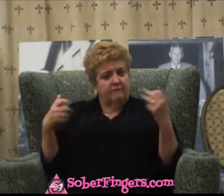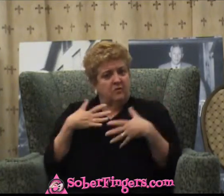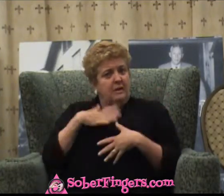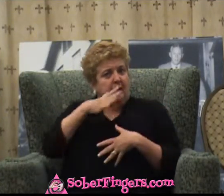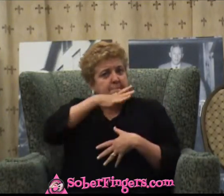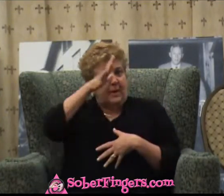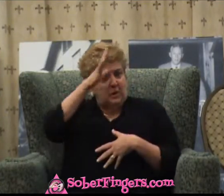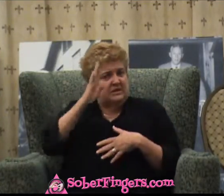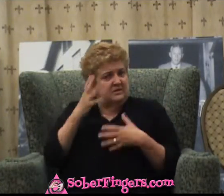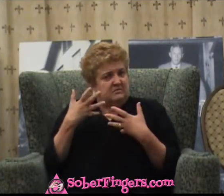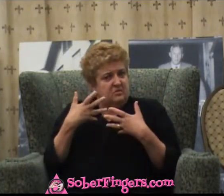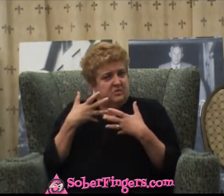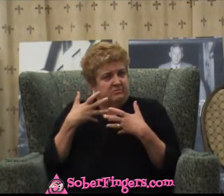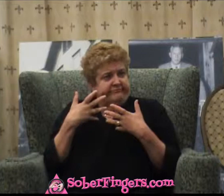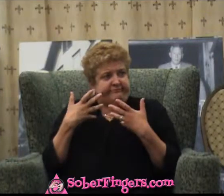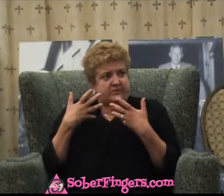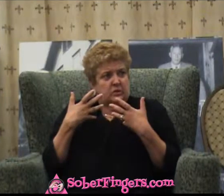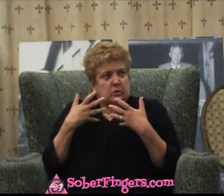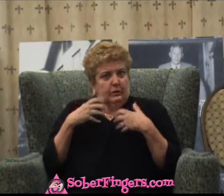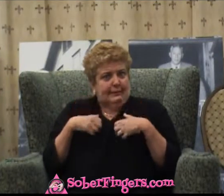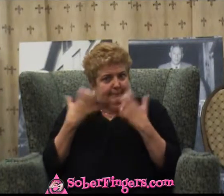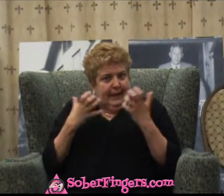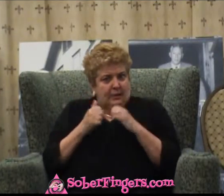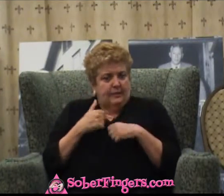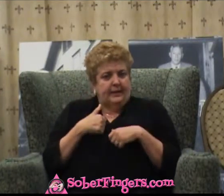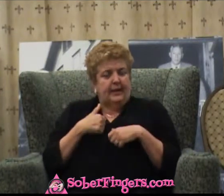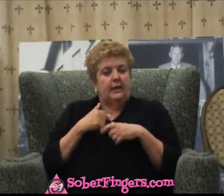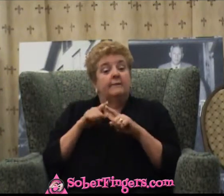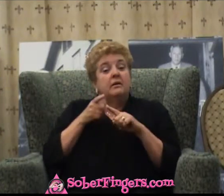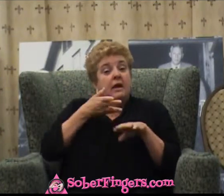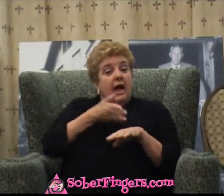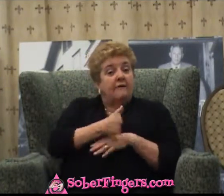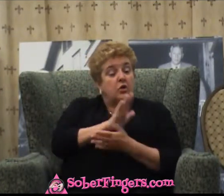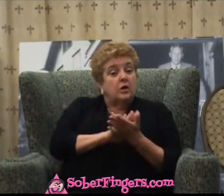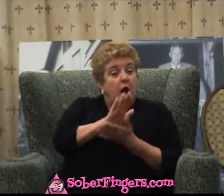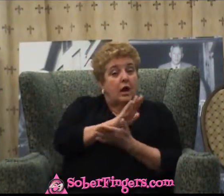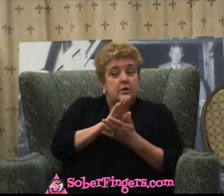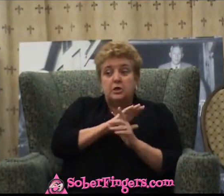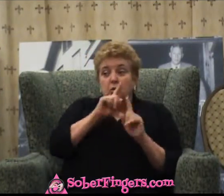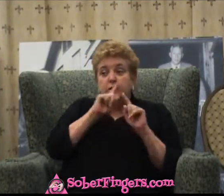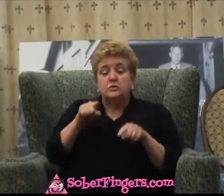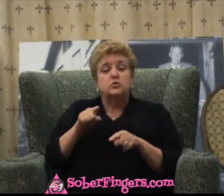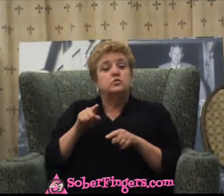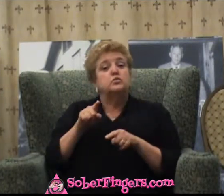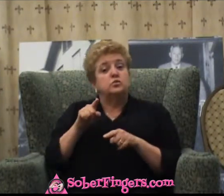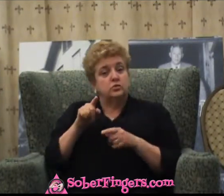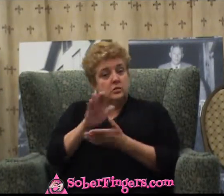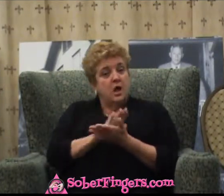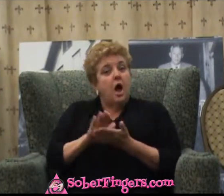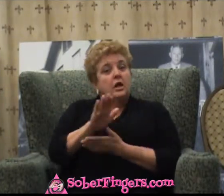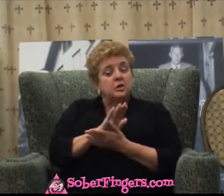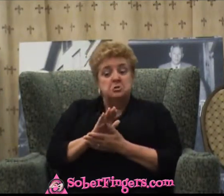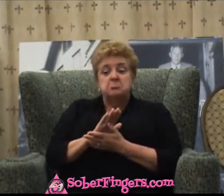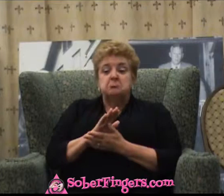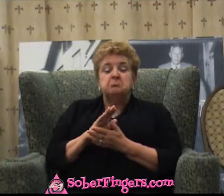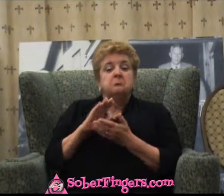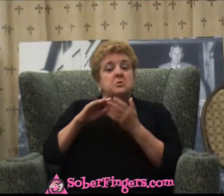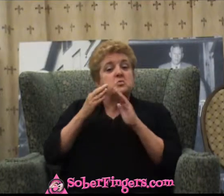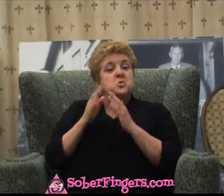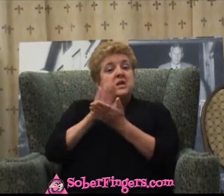got out and I figured, well, I better go to college because that's what you're supposed to do. And I did. I started a county college locally to where I lived. And about 2 months in, I realized it